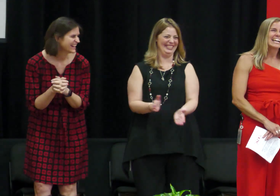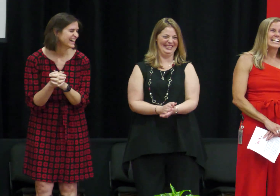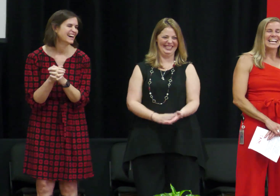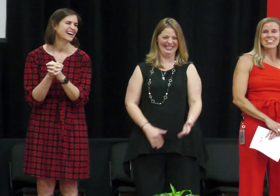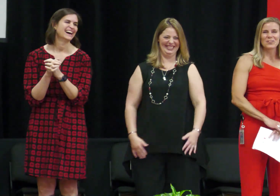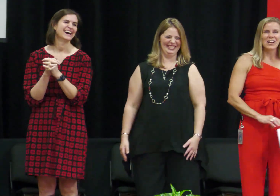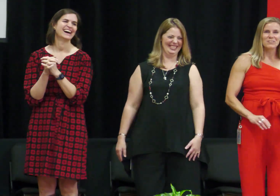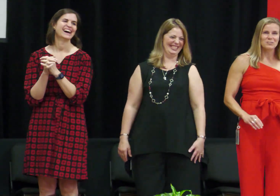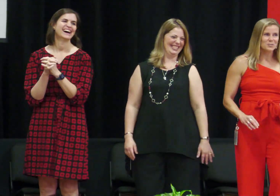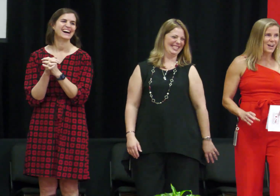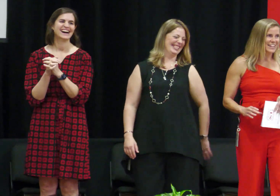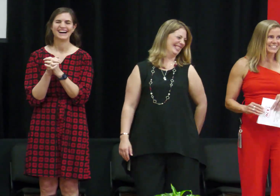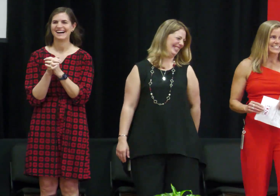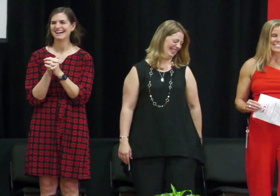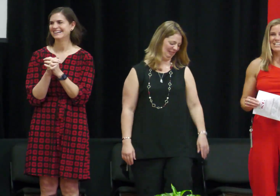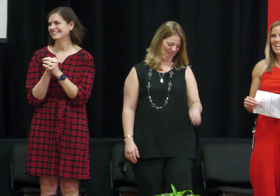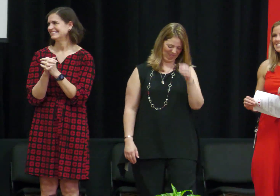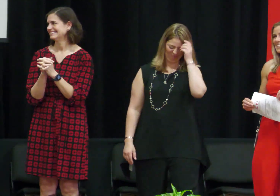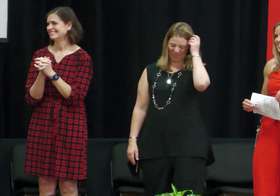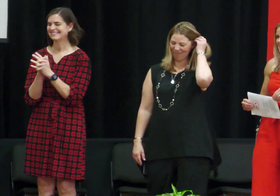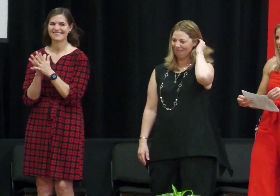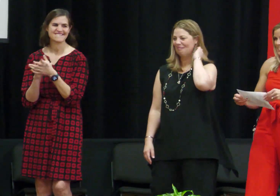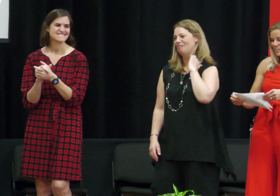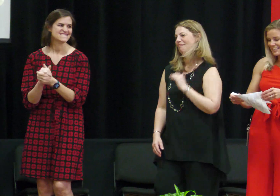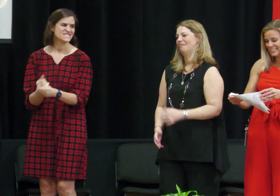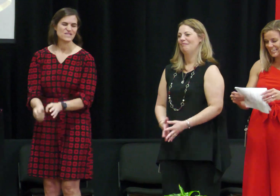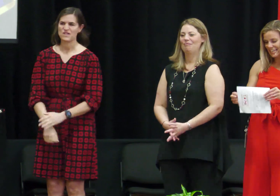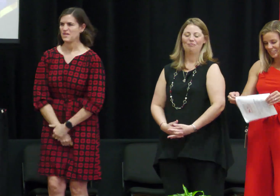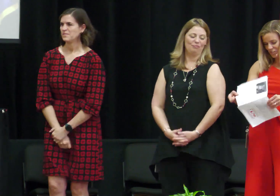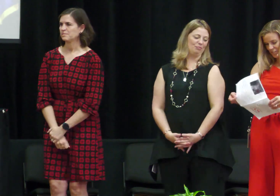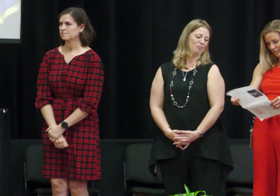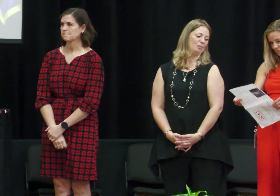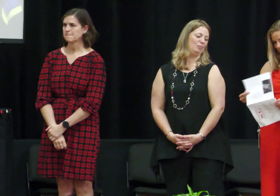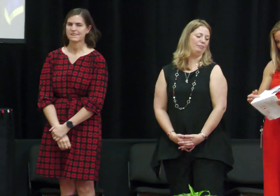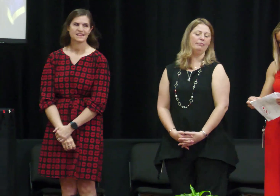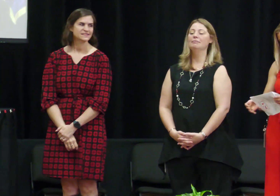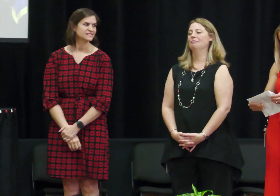And the crowd goes wild, exiting the south side of the stage.